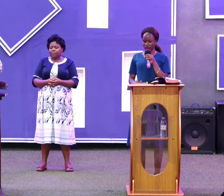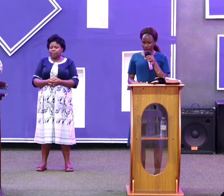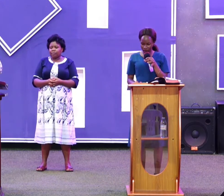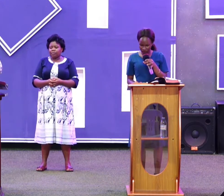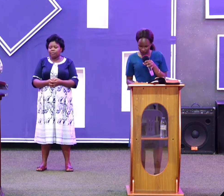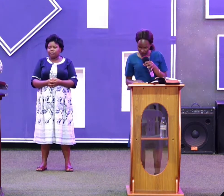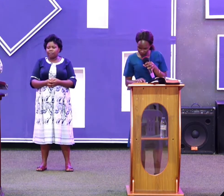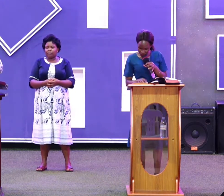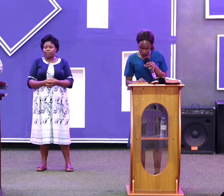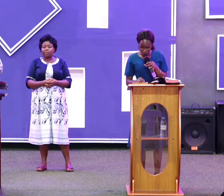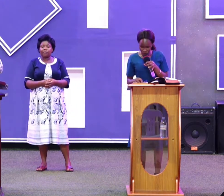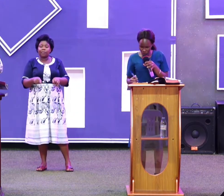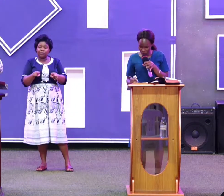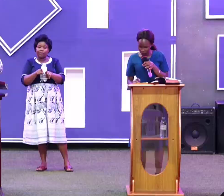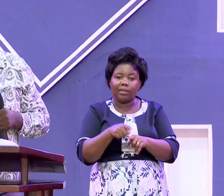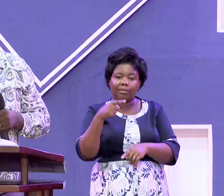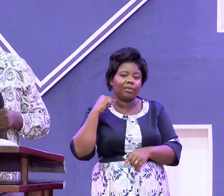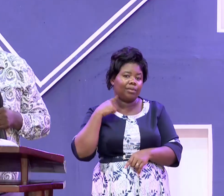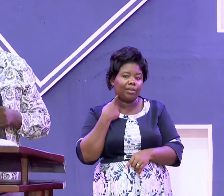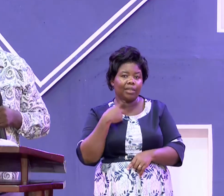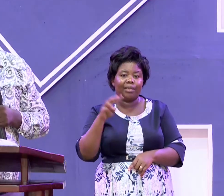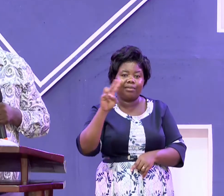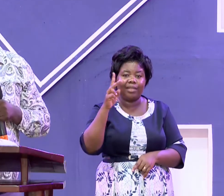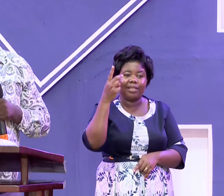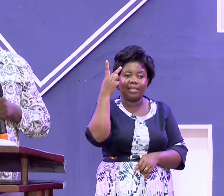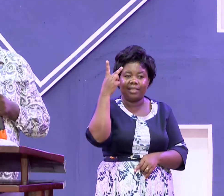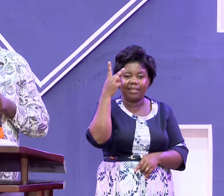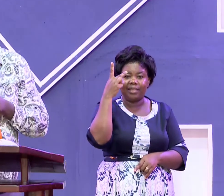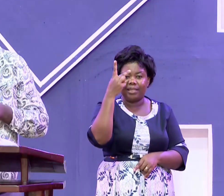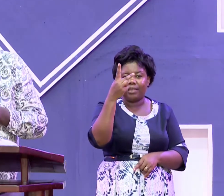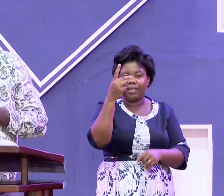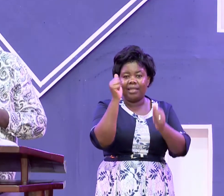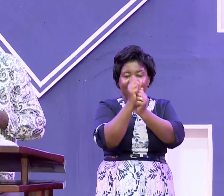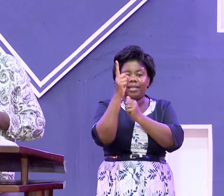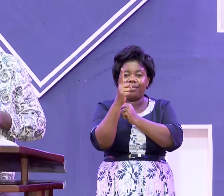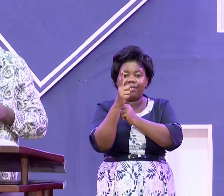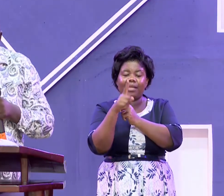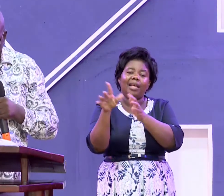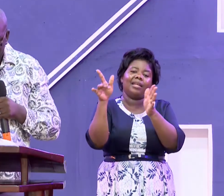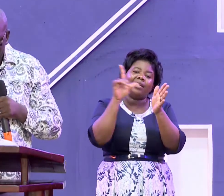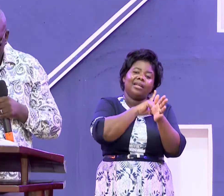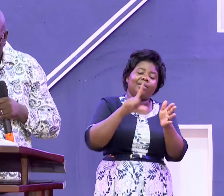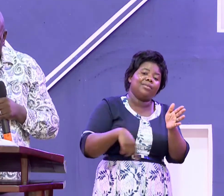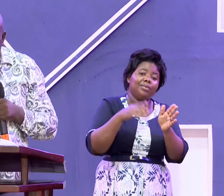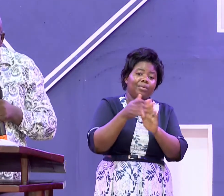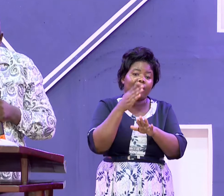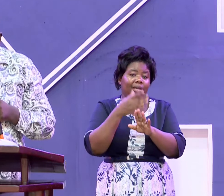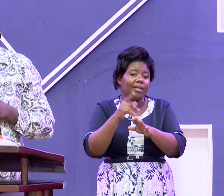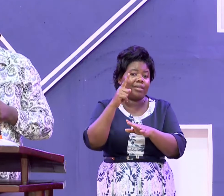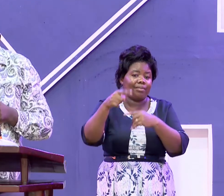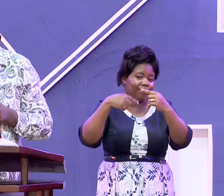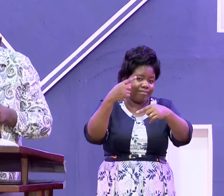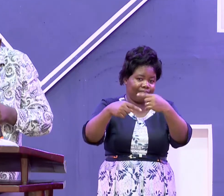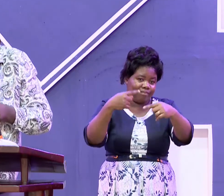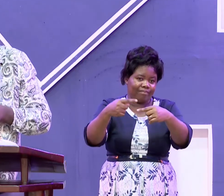This is also sweet. Chirungi nyo. In verse 11 it says. Kumi na luma gamba. And the Lord will guide you continually. Era mukama nakulungamya ngi